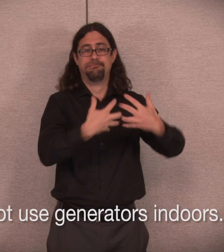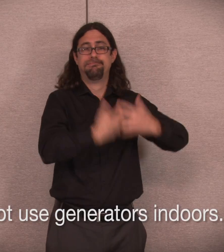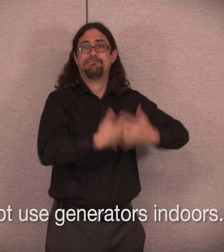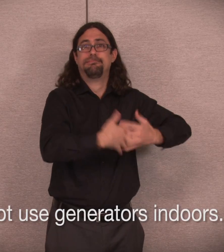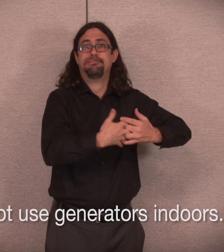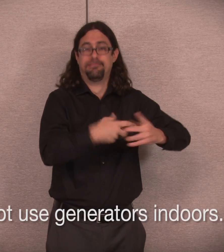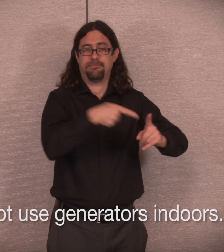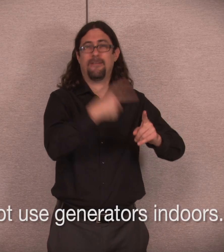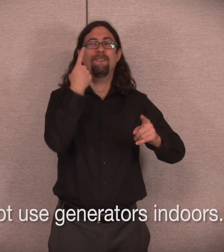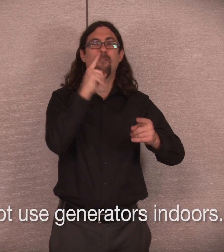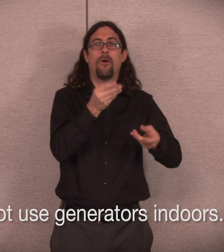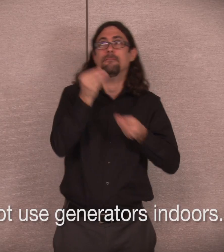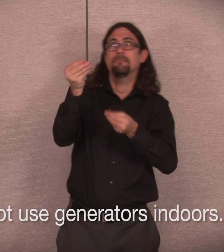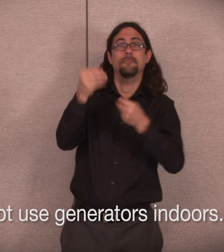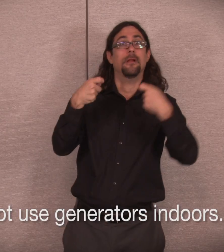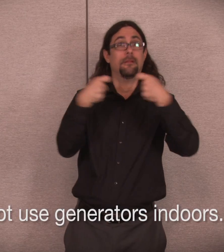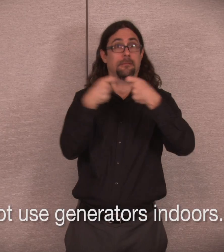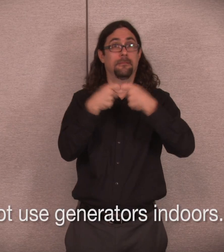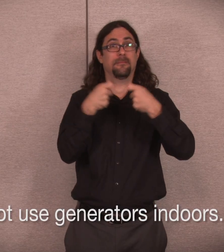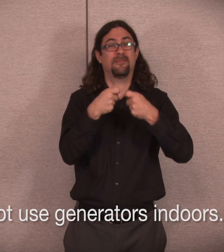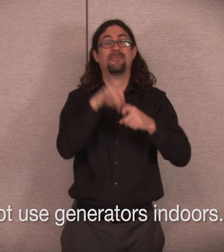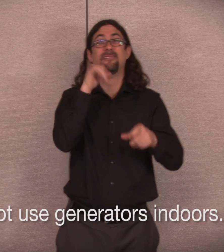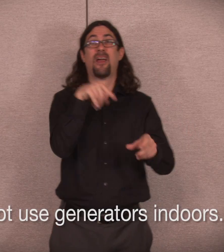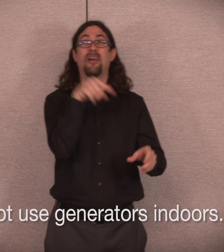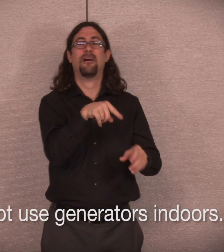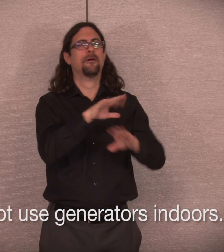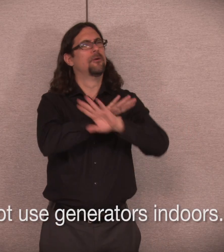Do not use generators indoors.